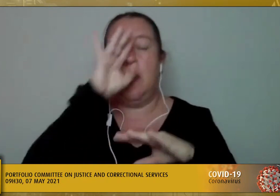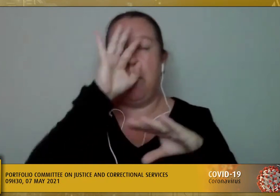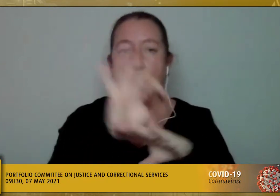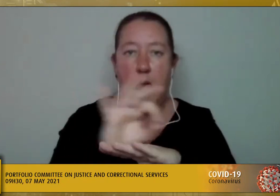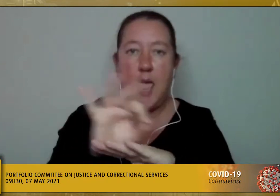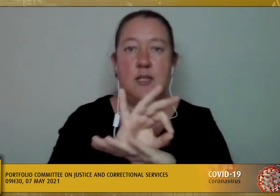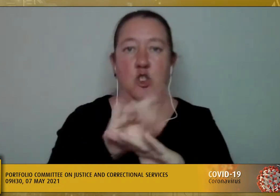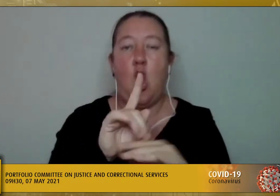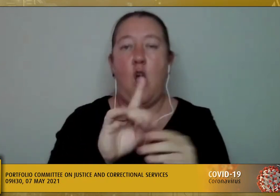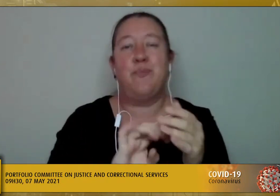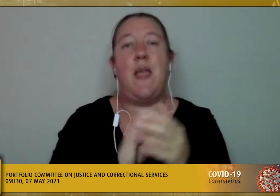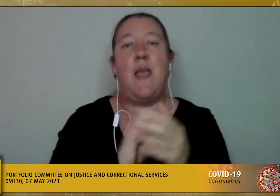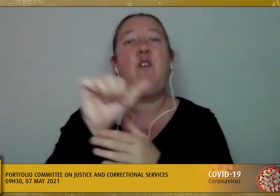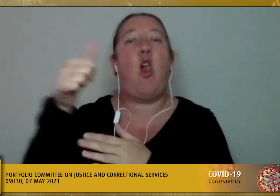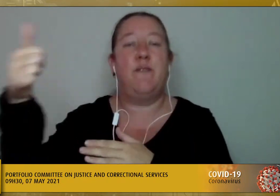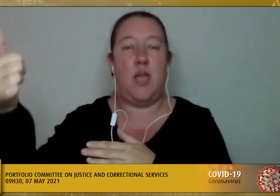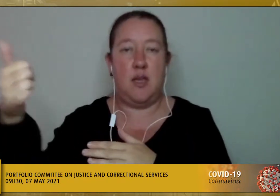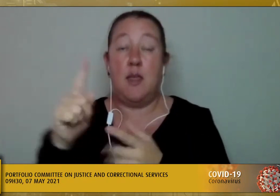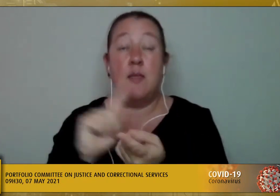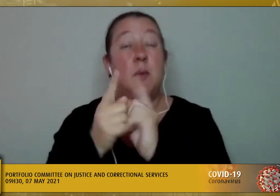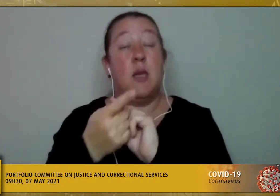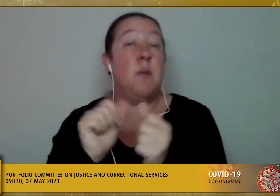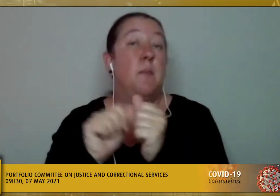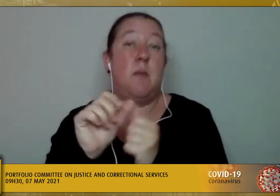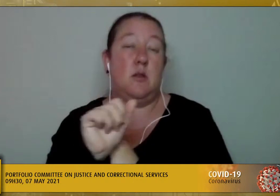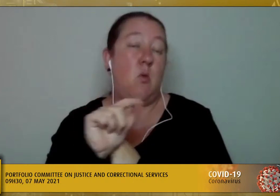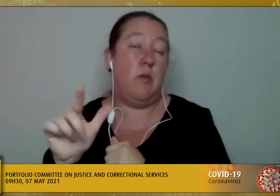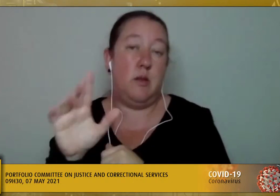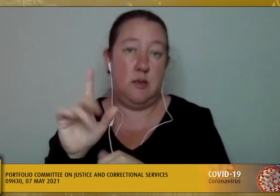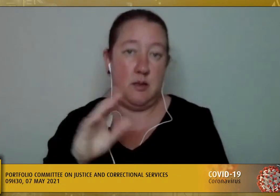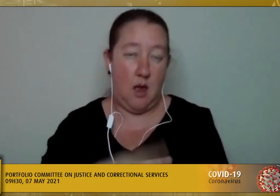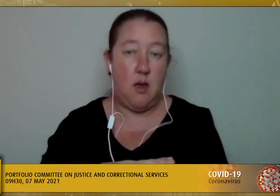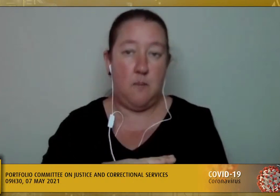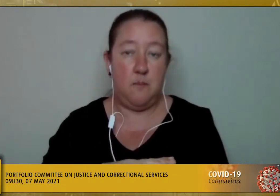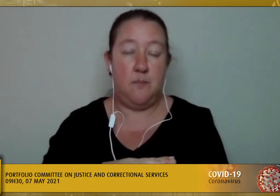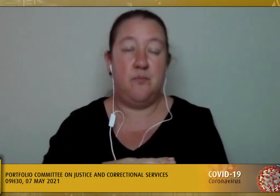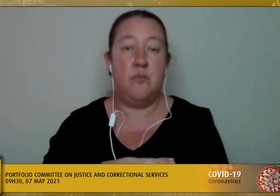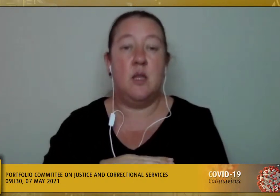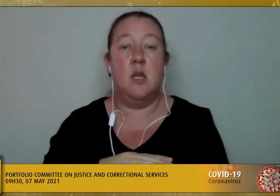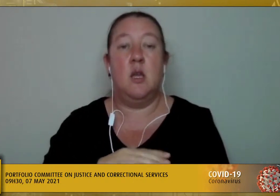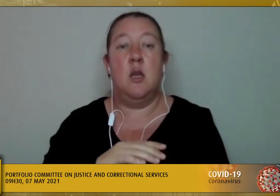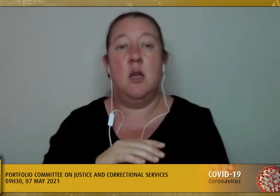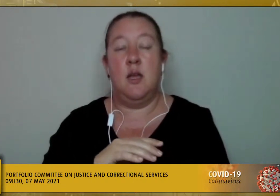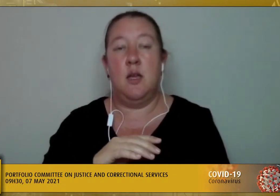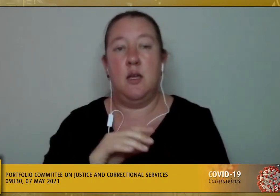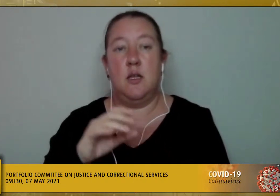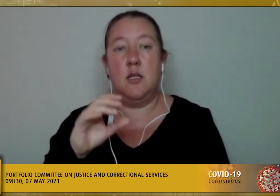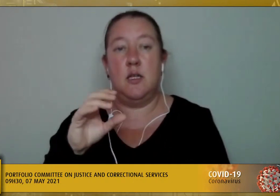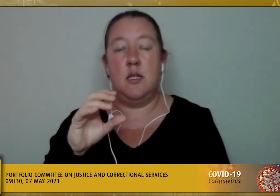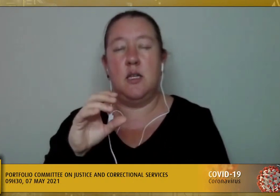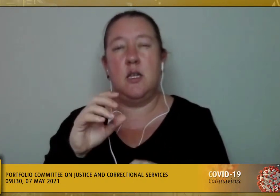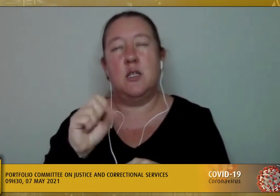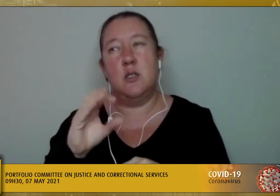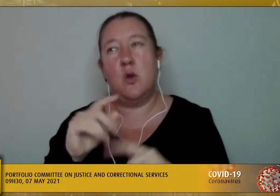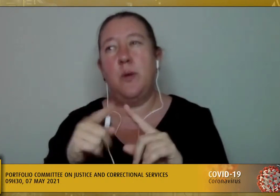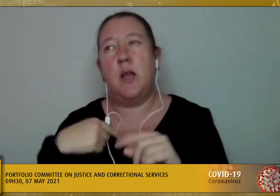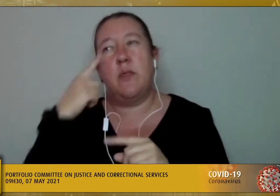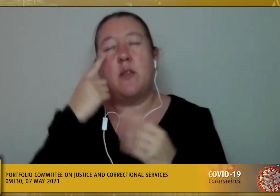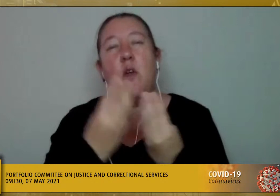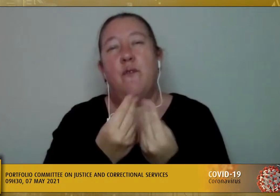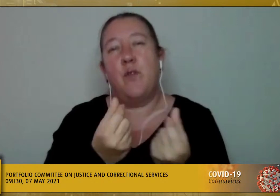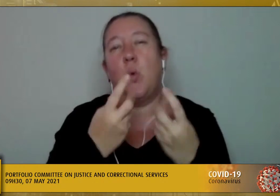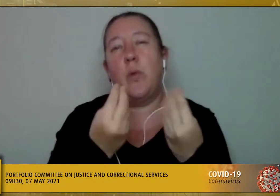are evolving and they're getting better all the time um so but I think there are few things